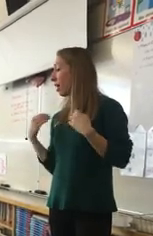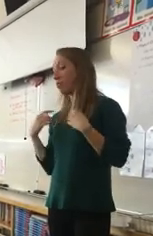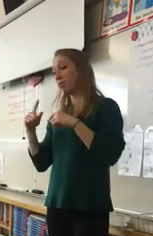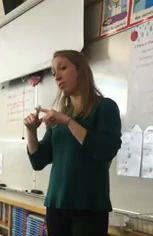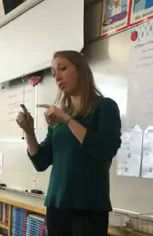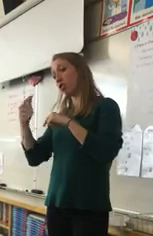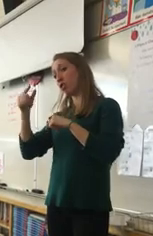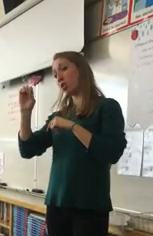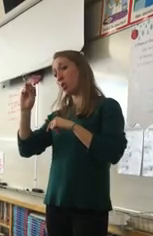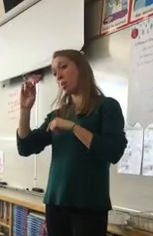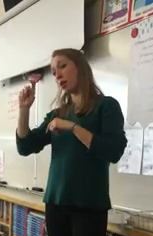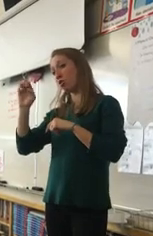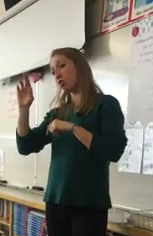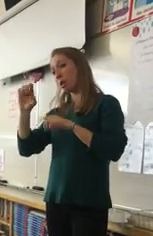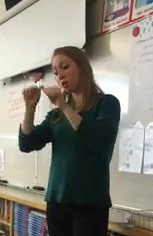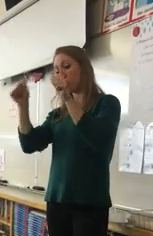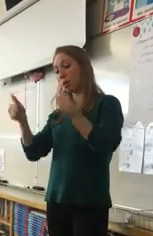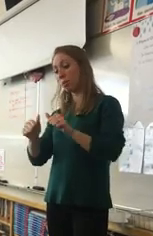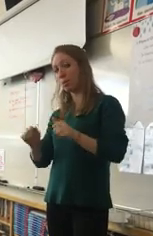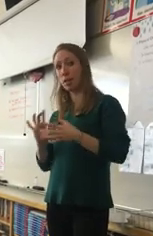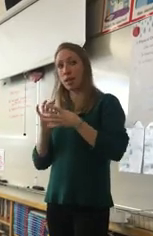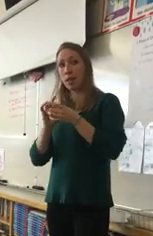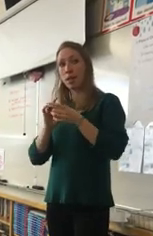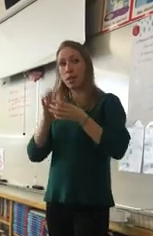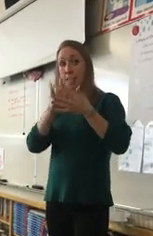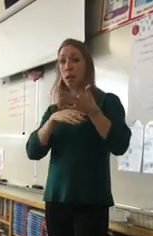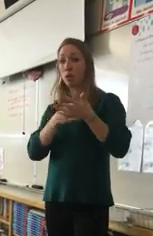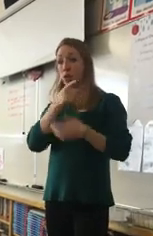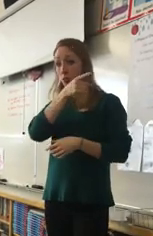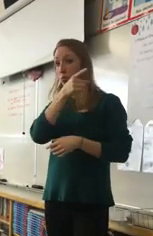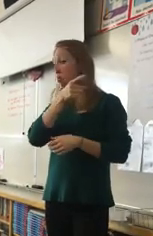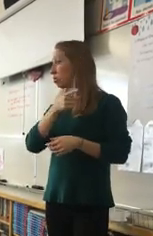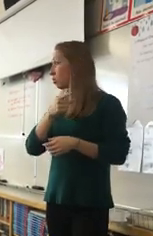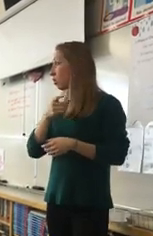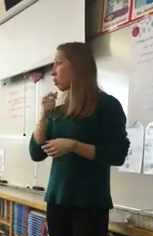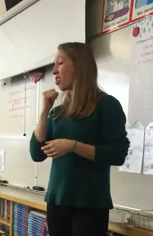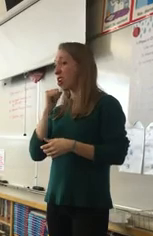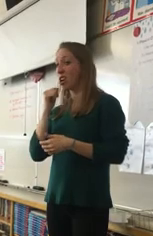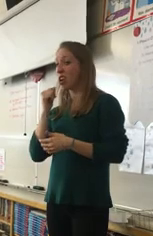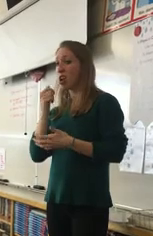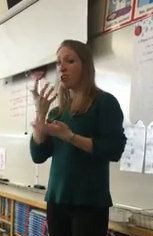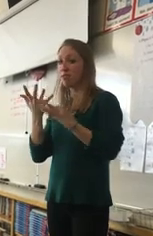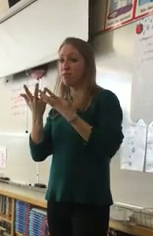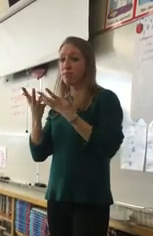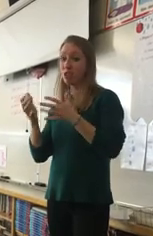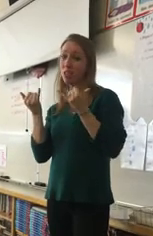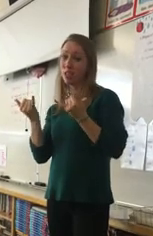that go with our calendar. And we aren't going to get to it today because we're doing something else for our